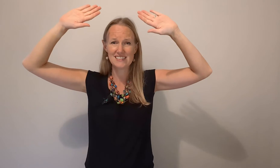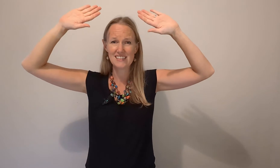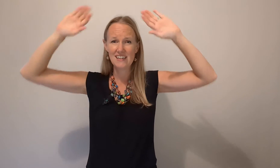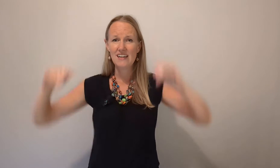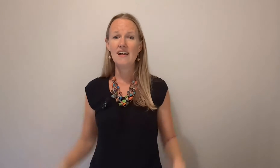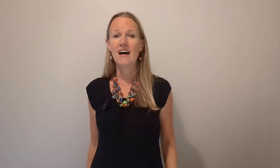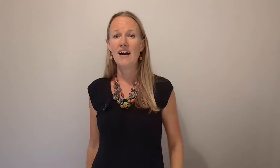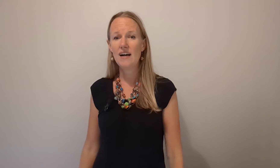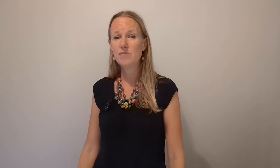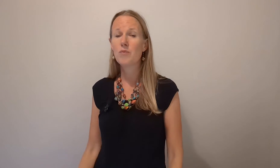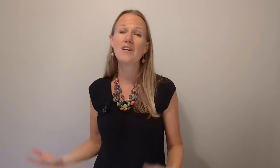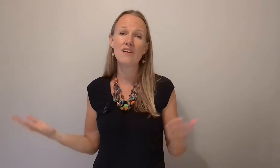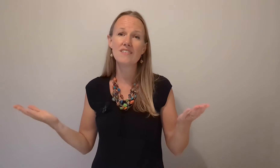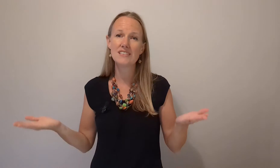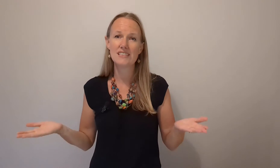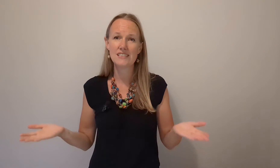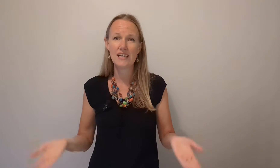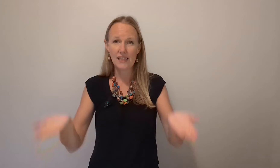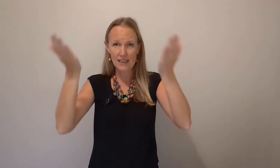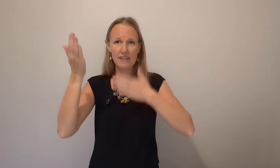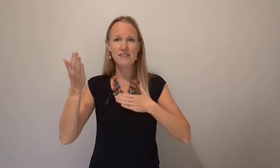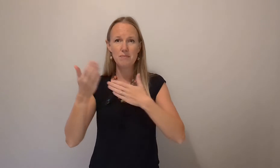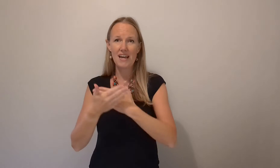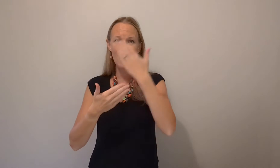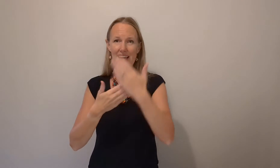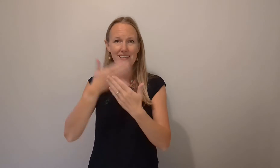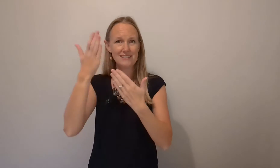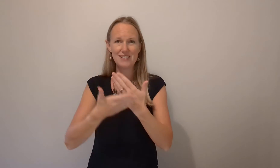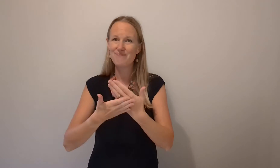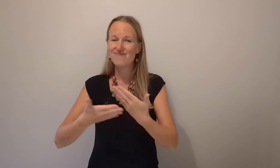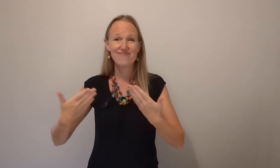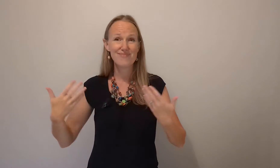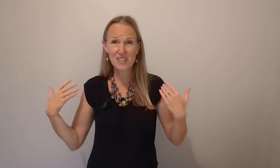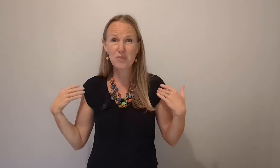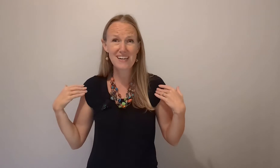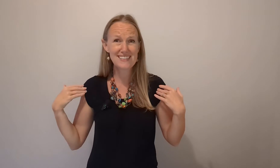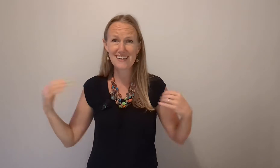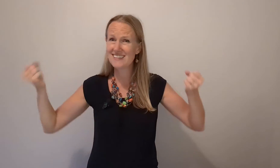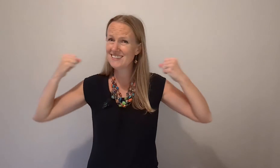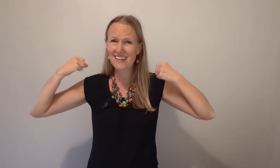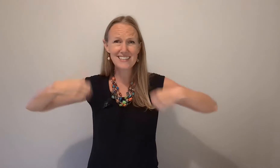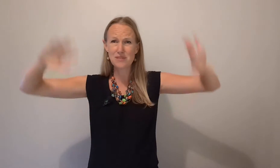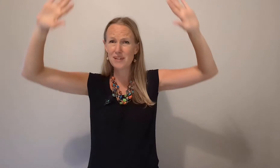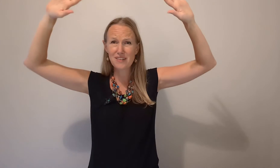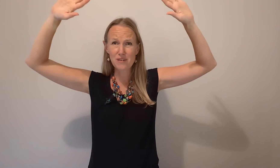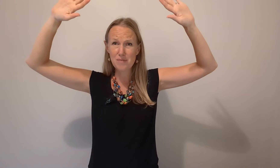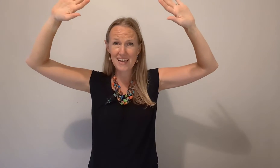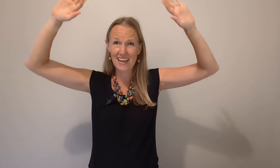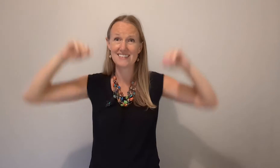hands. We could always just say lift my hands. But you know, when I sign this, I just want to throw up my hands.